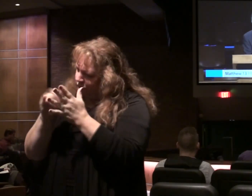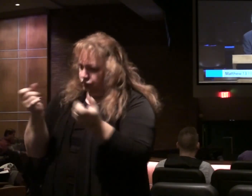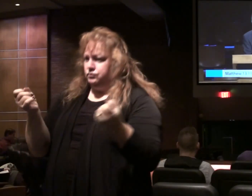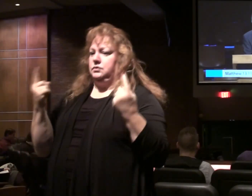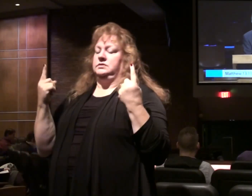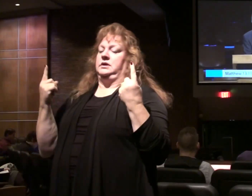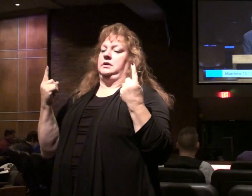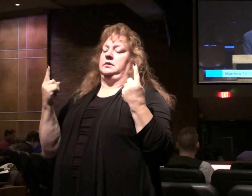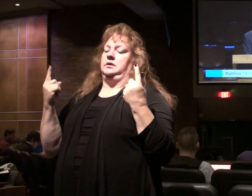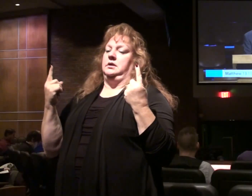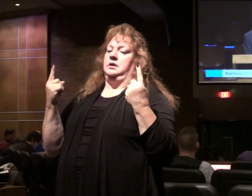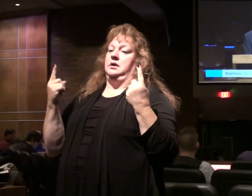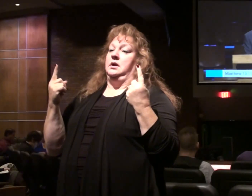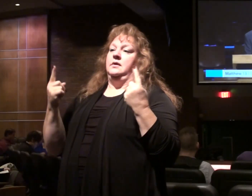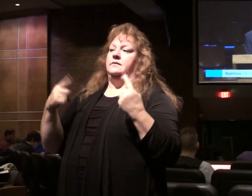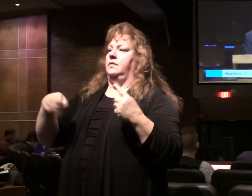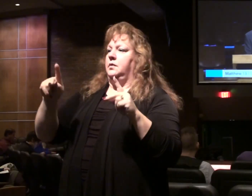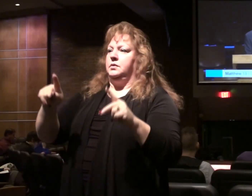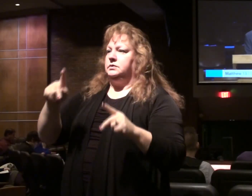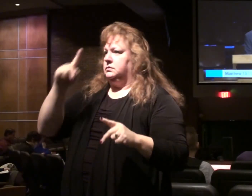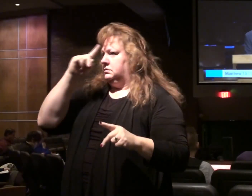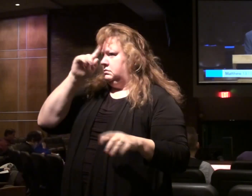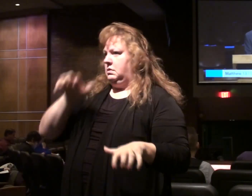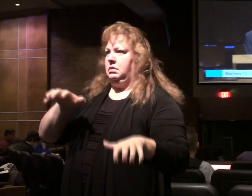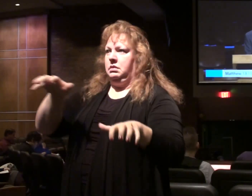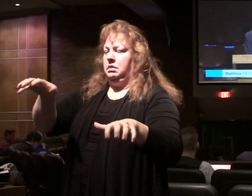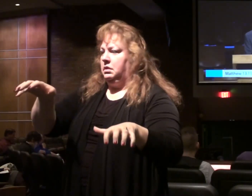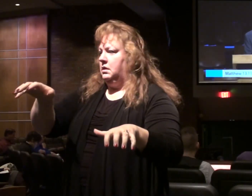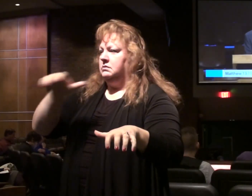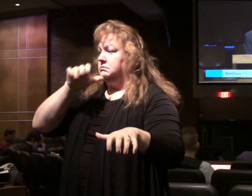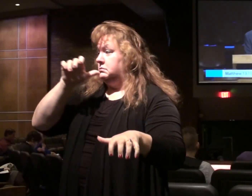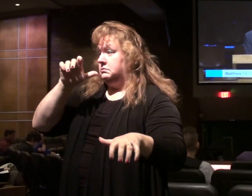understand for the unbelieving multitudes.